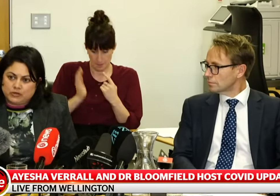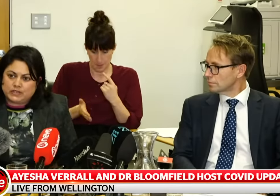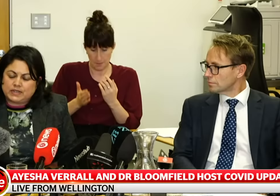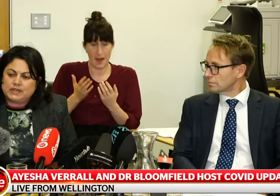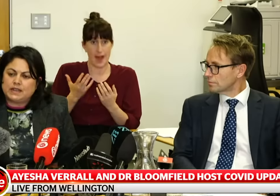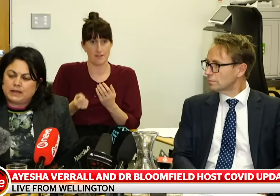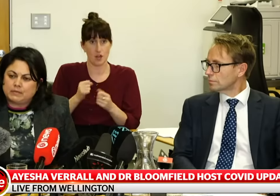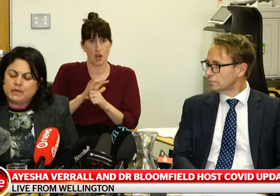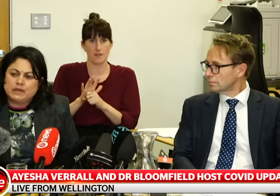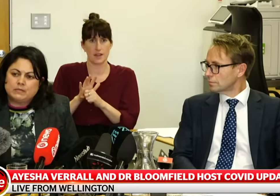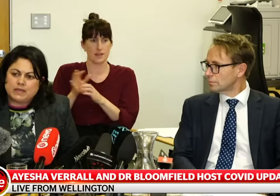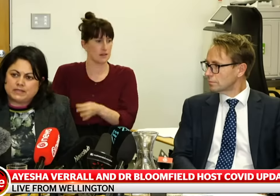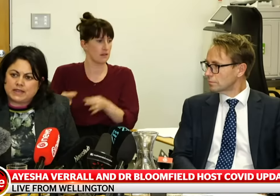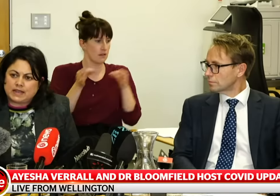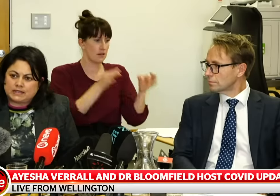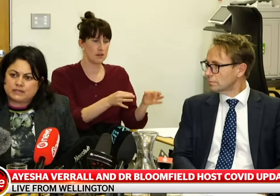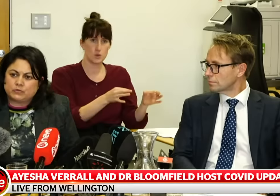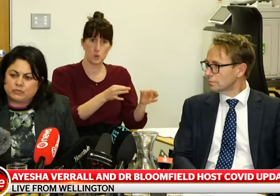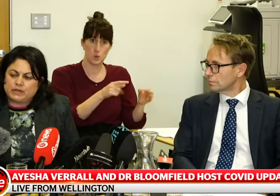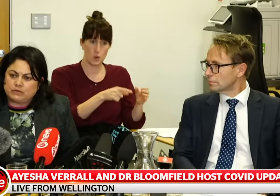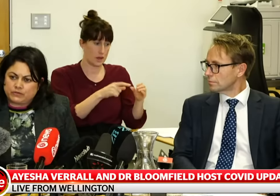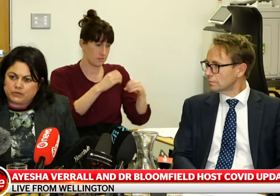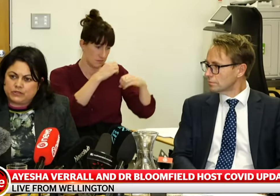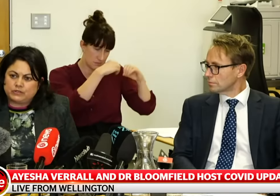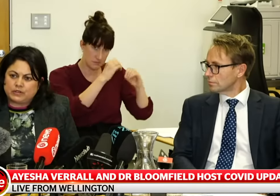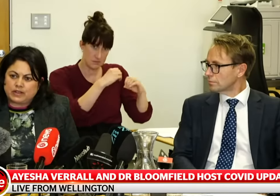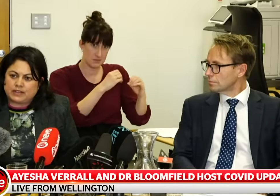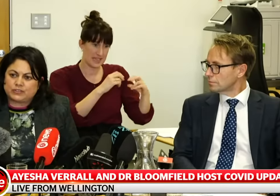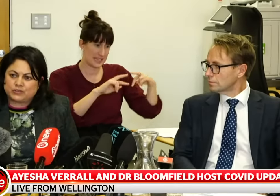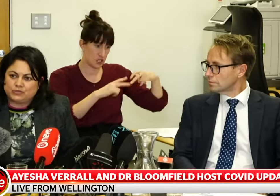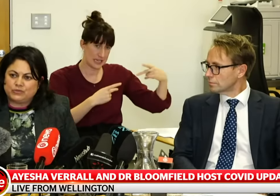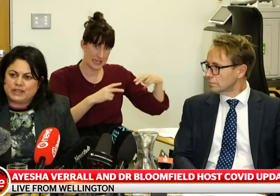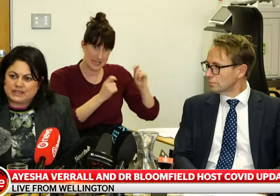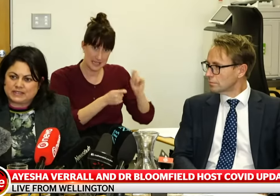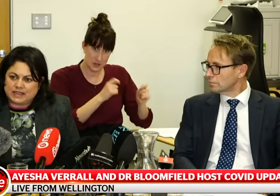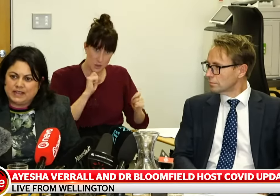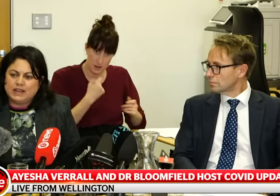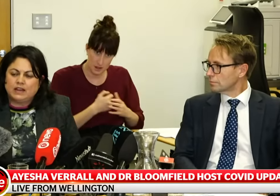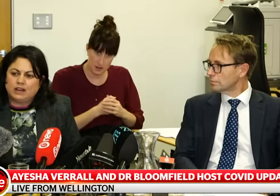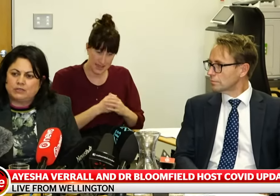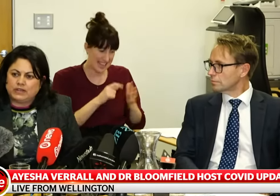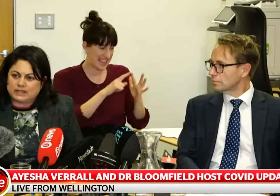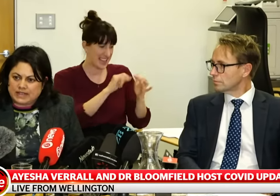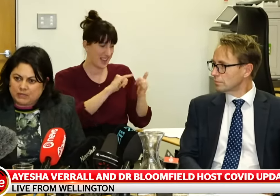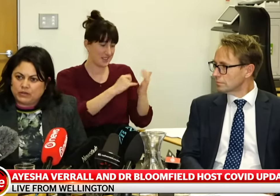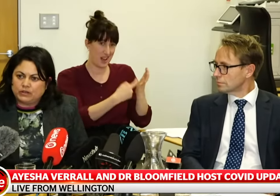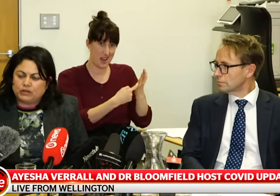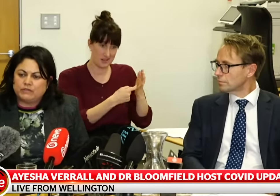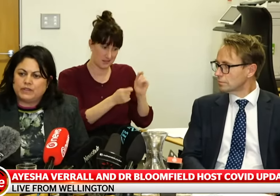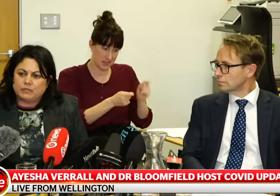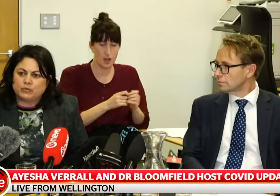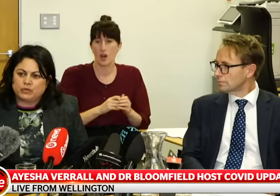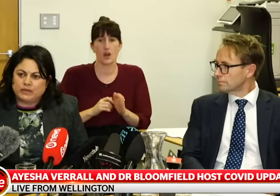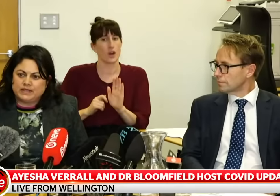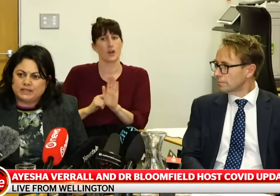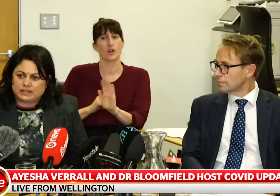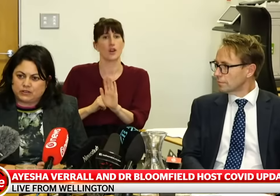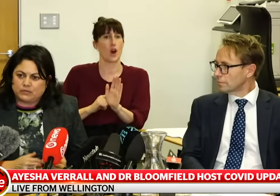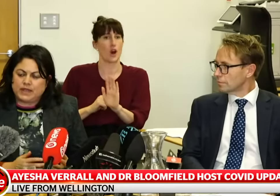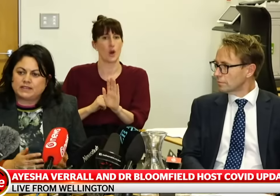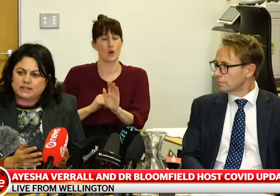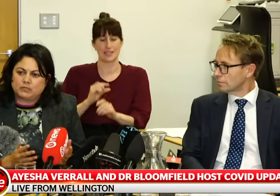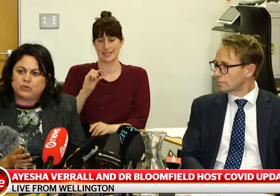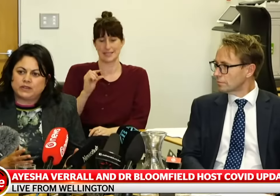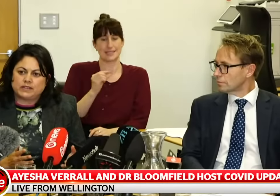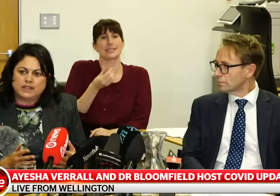all community PCRs would be referred to ESR. Only a sample of them would be. So this